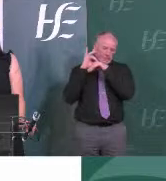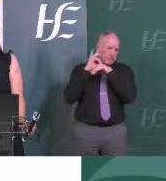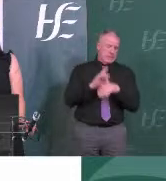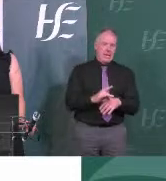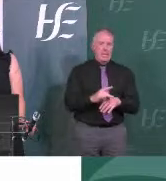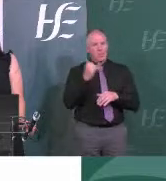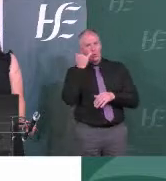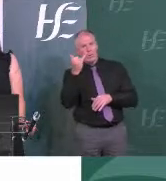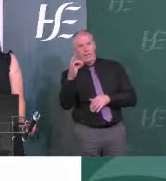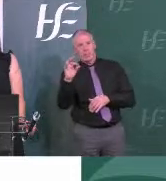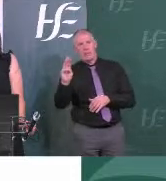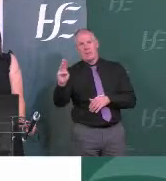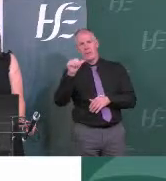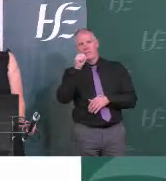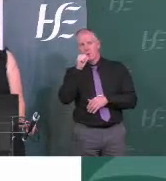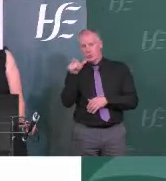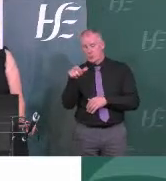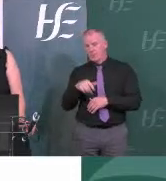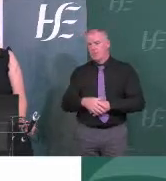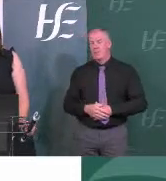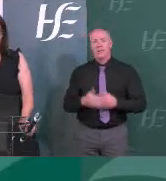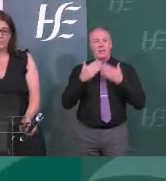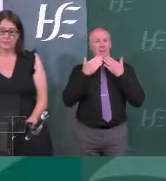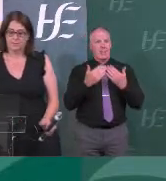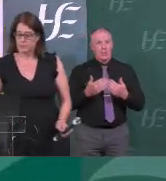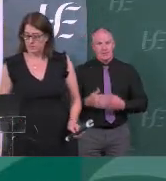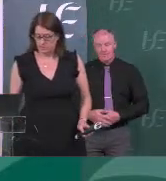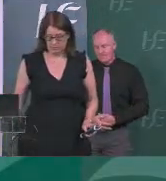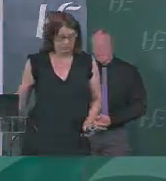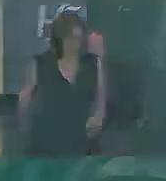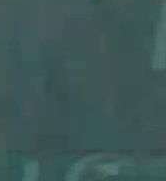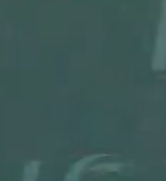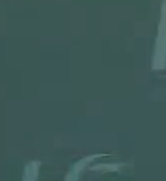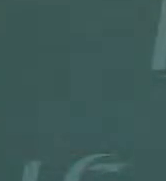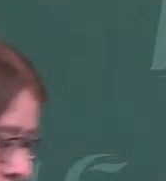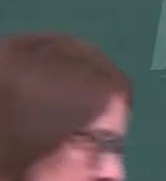please contact your GP in the first instance. Thank you.